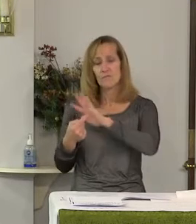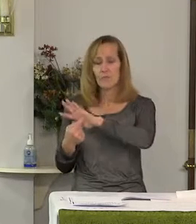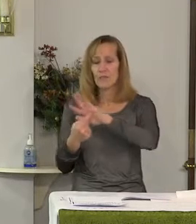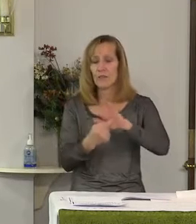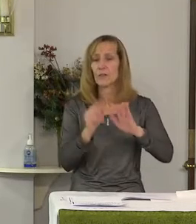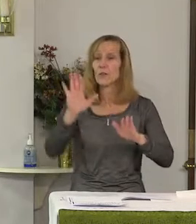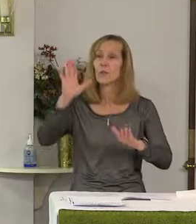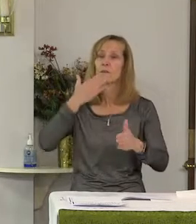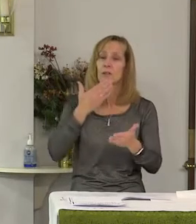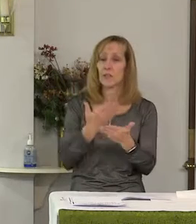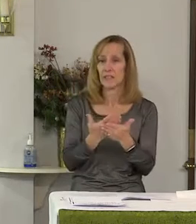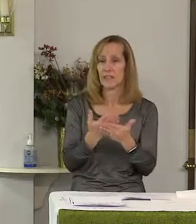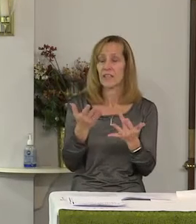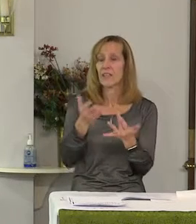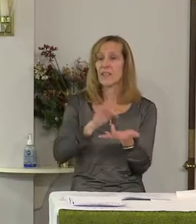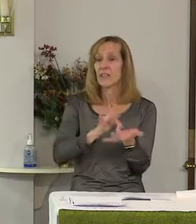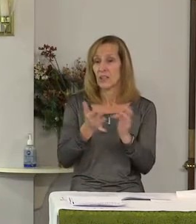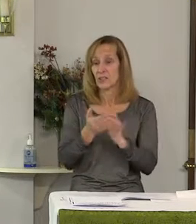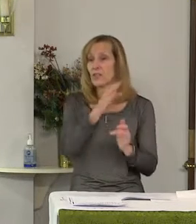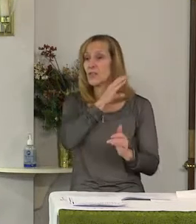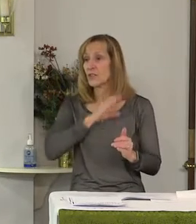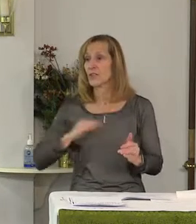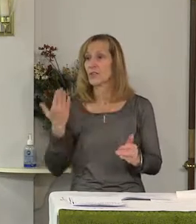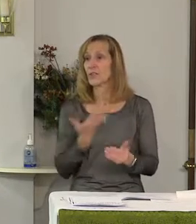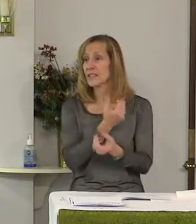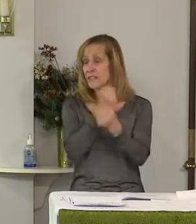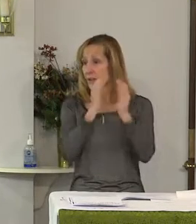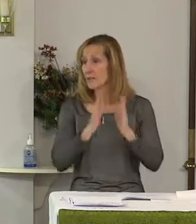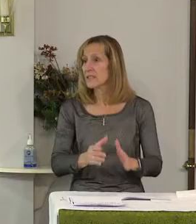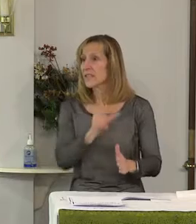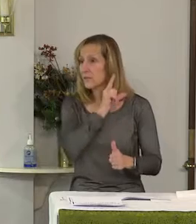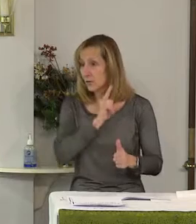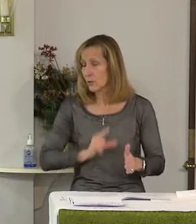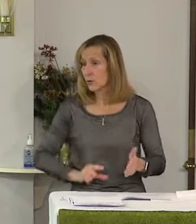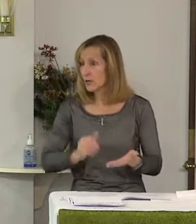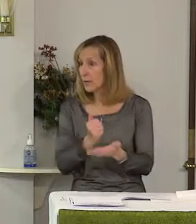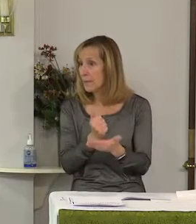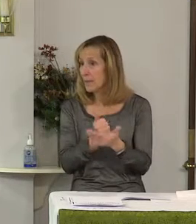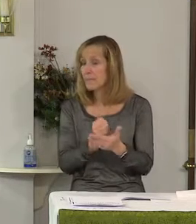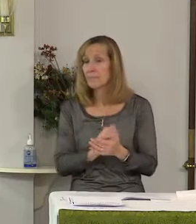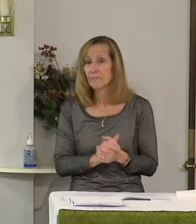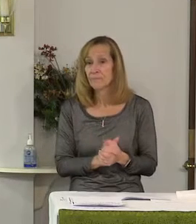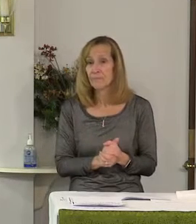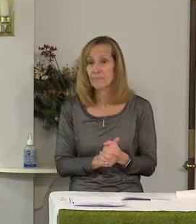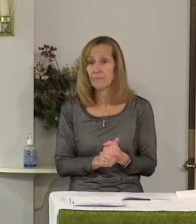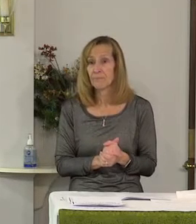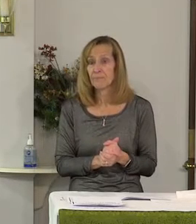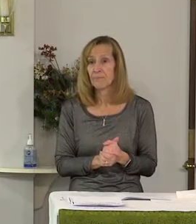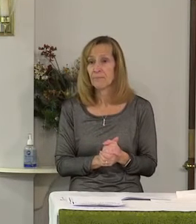revealed your goodness, Jesus Christ, our Savior and Lord. Amen. Amen.